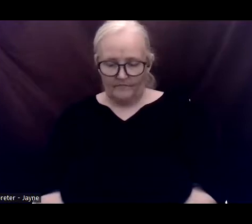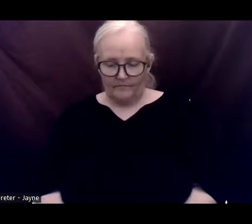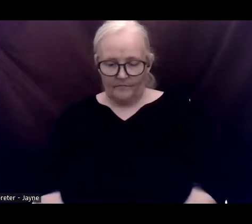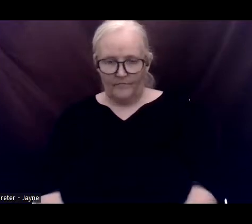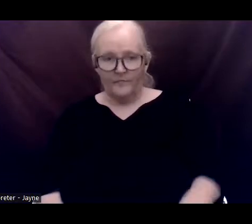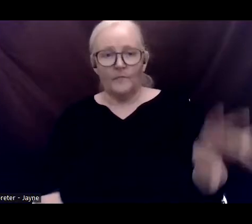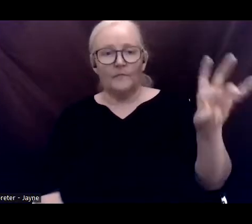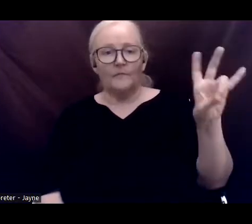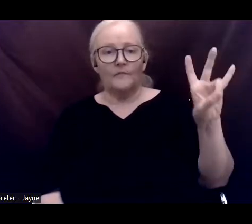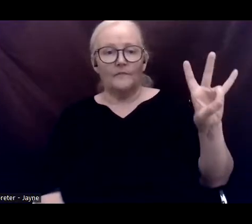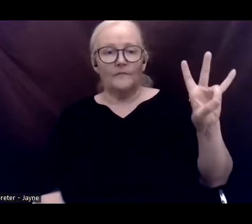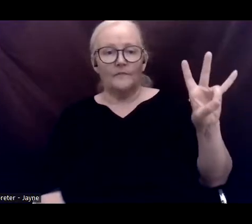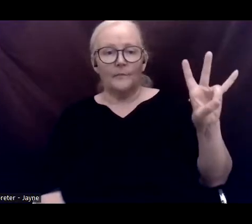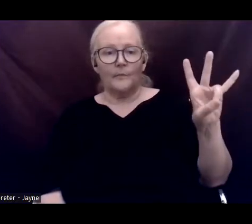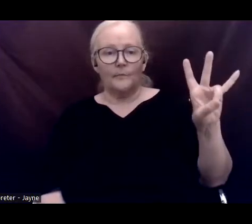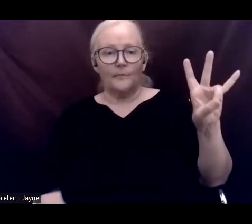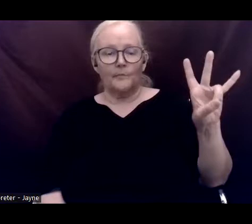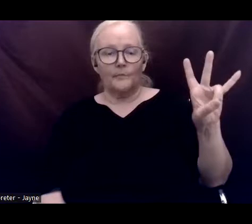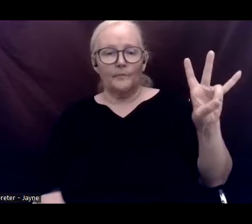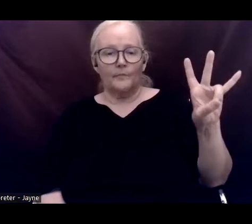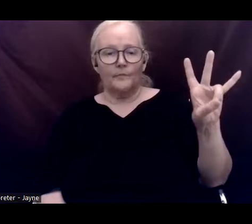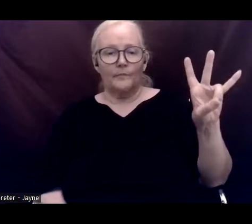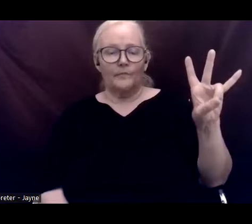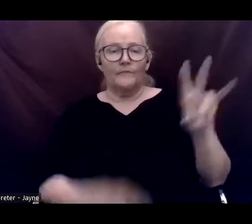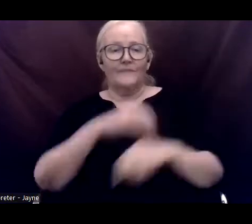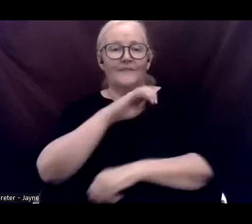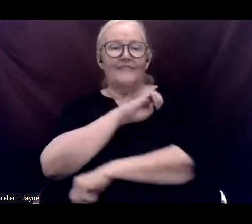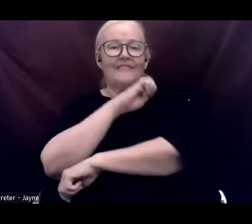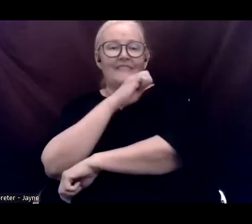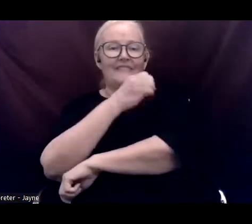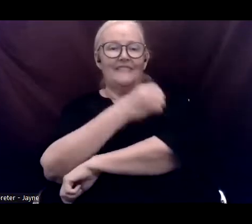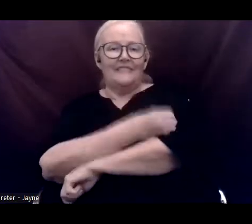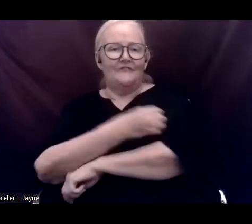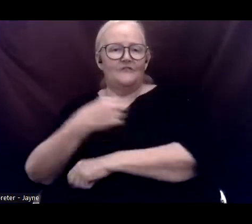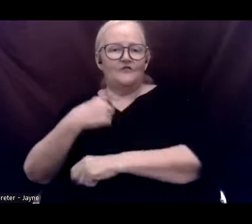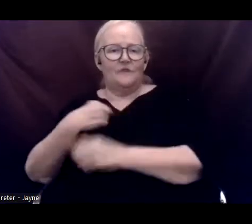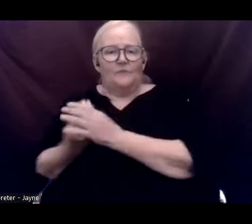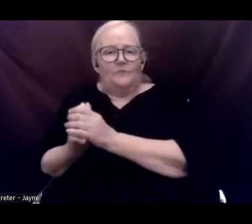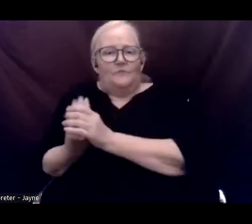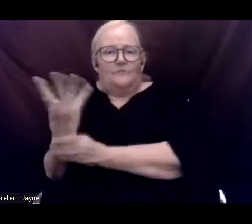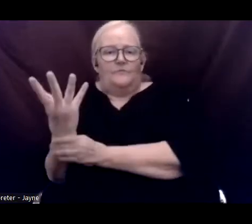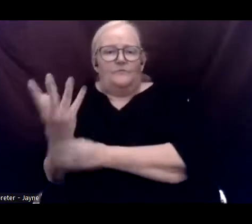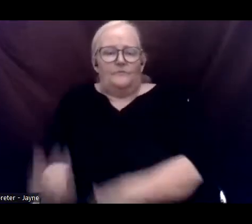By knot of seven, energy aisle 11.